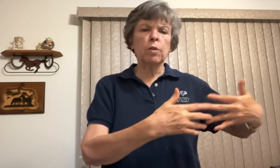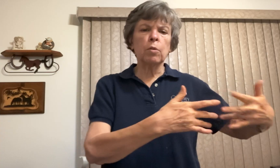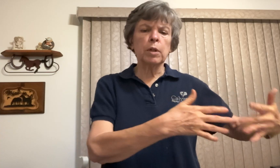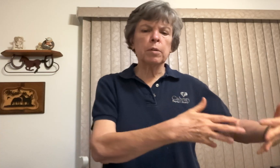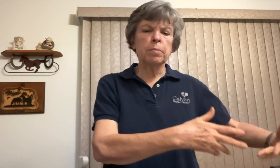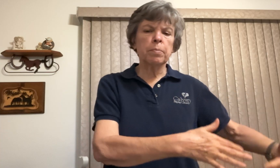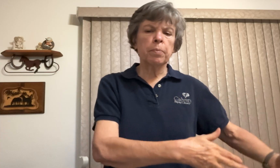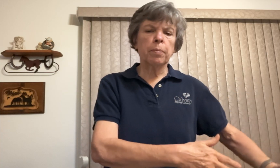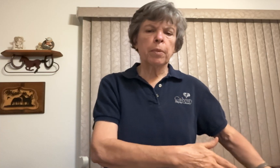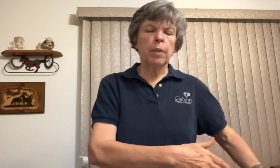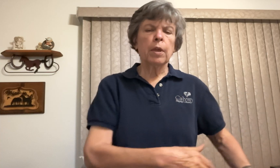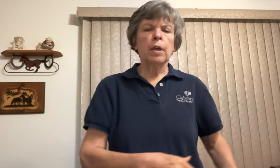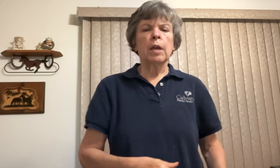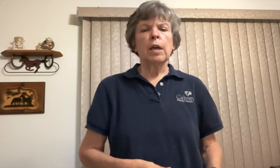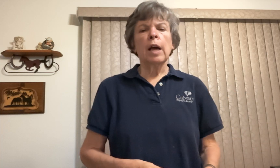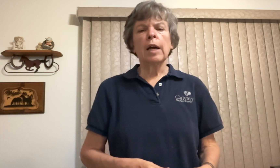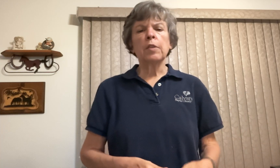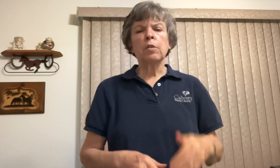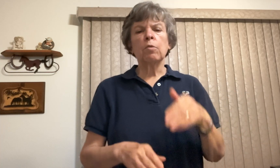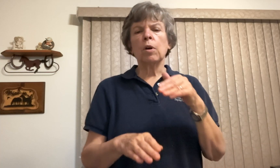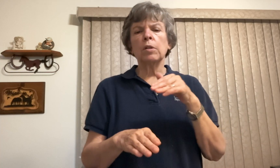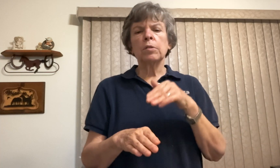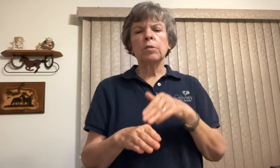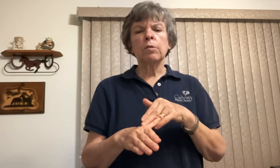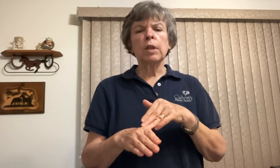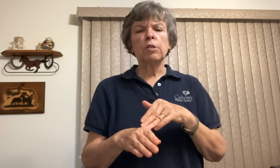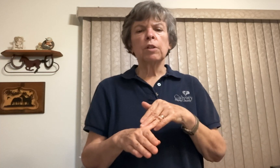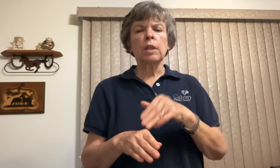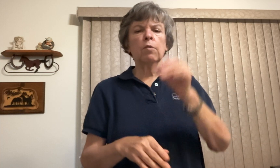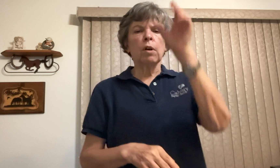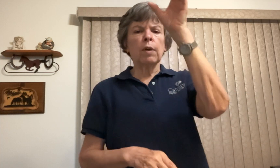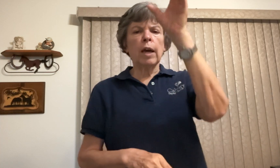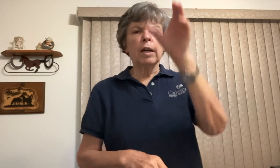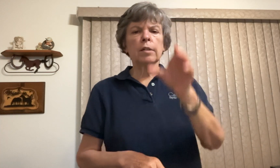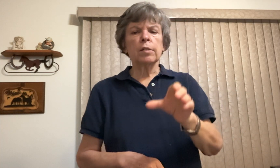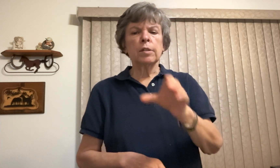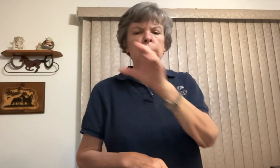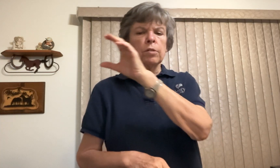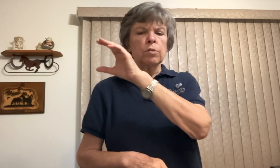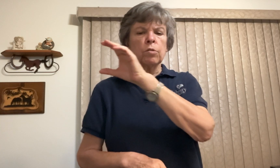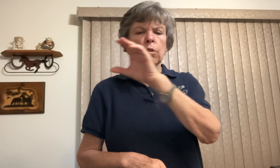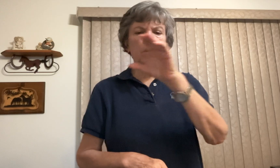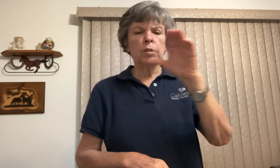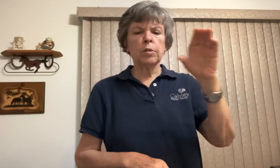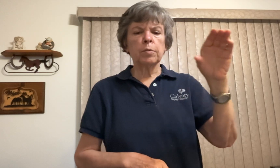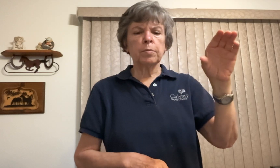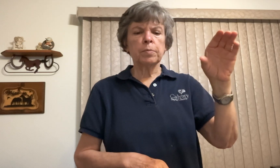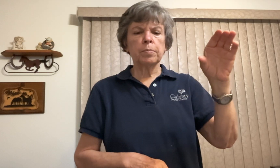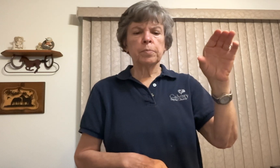flowing at the cross. So again, you can leave off at, and there's cross.